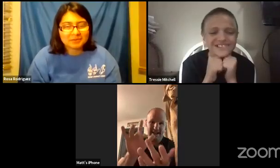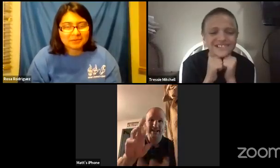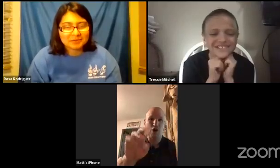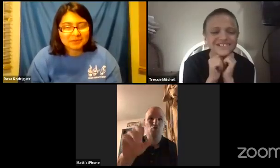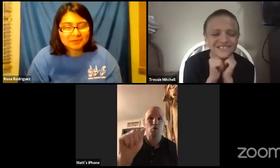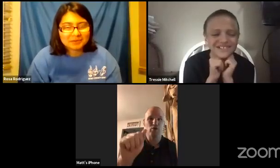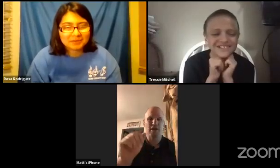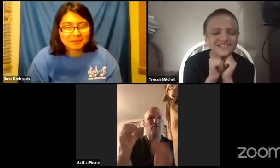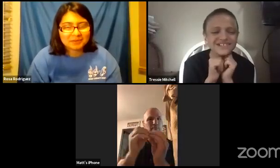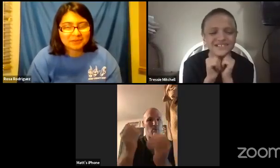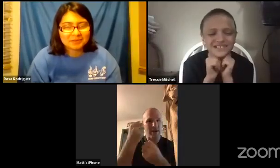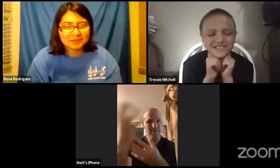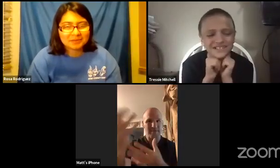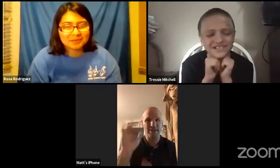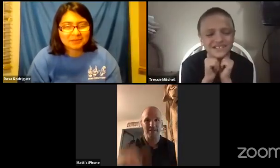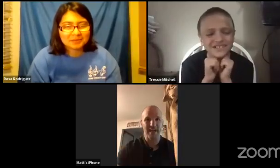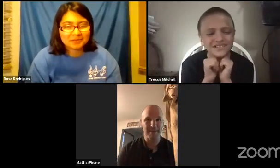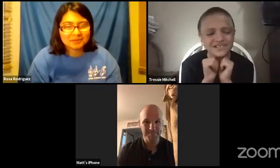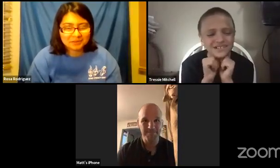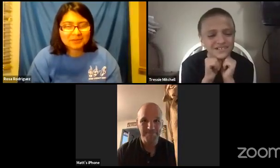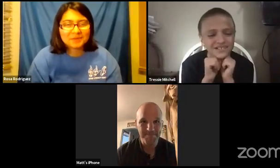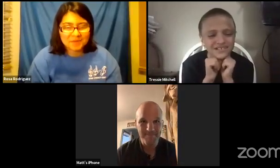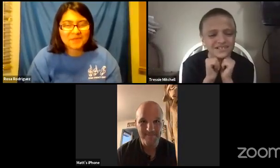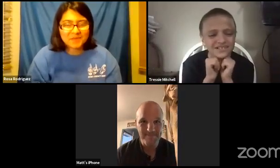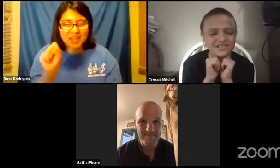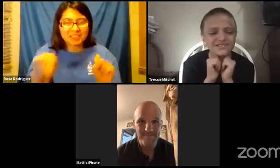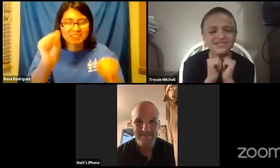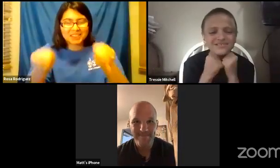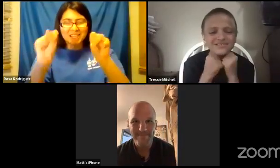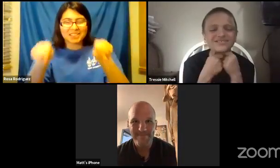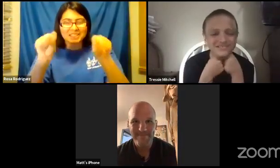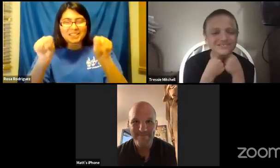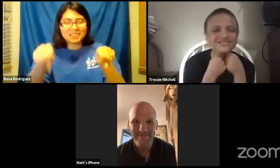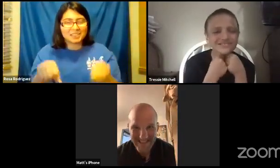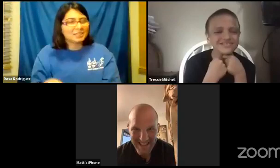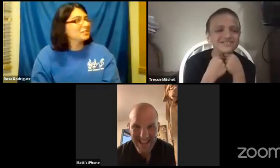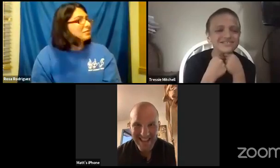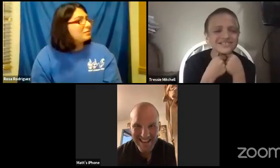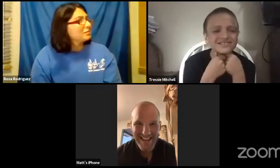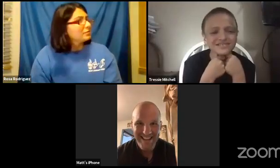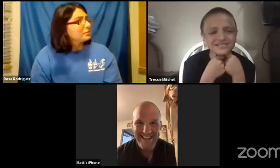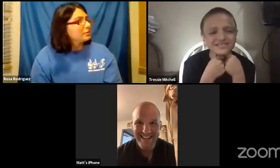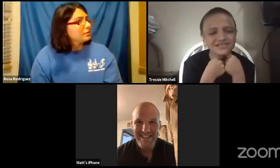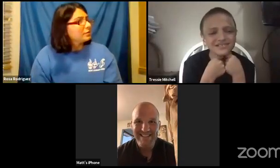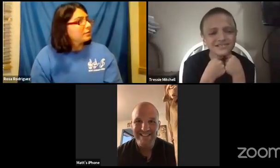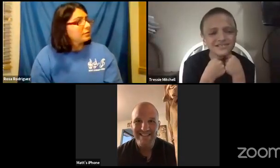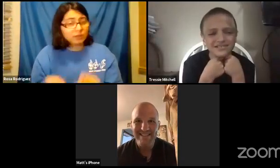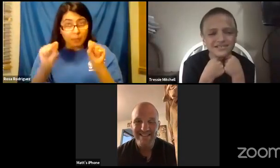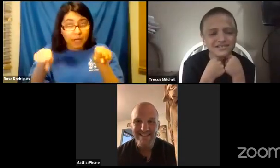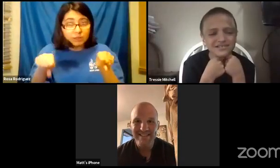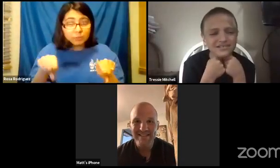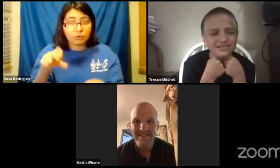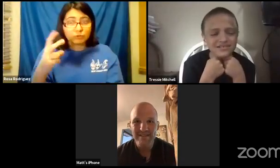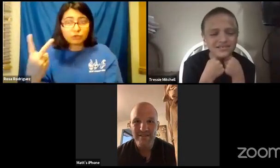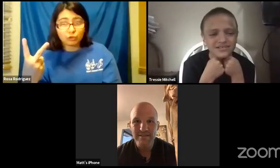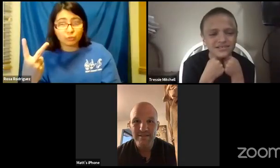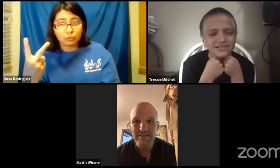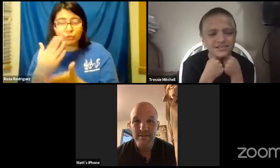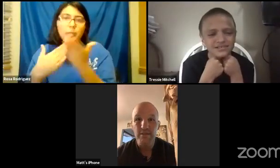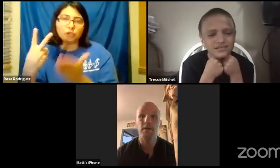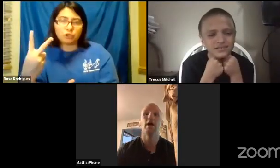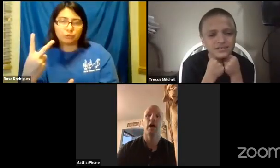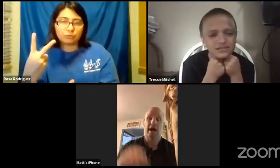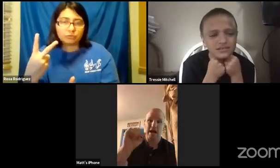let you know that's another project. I will definitely be in touch with Rosa on that as well.